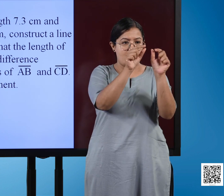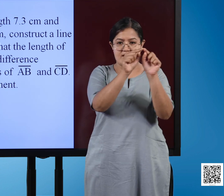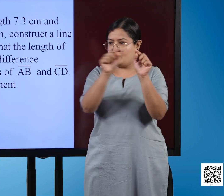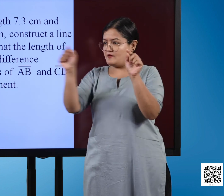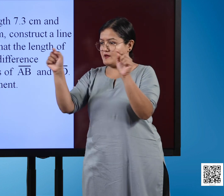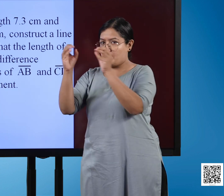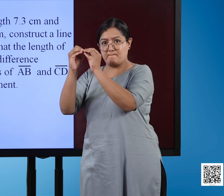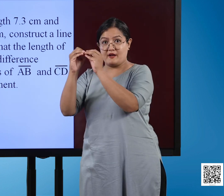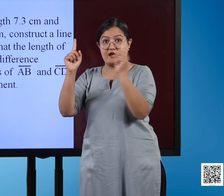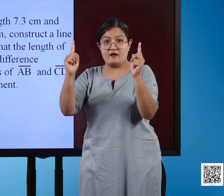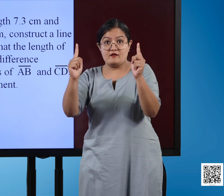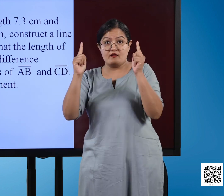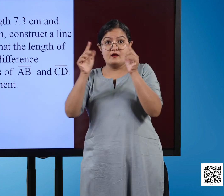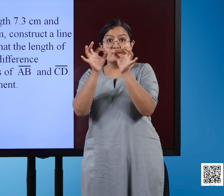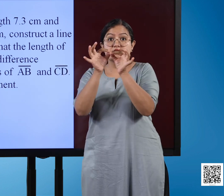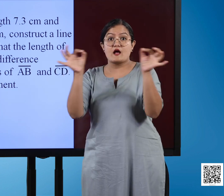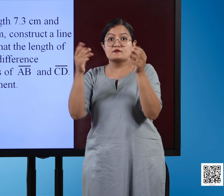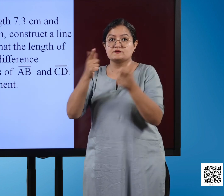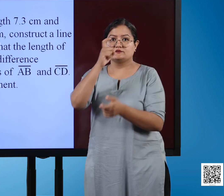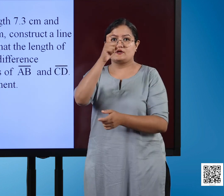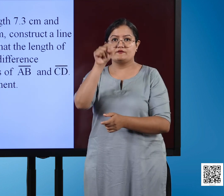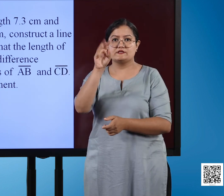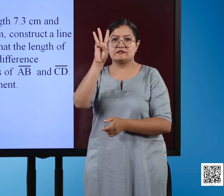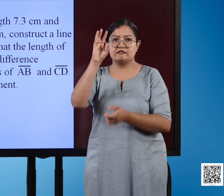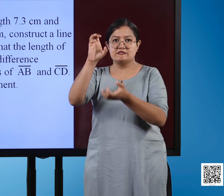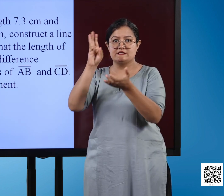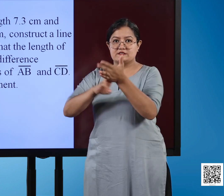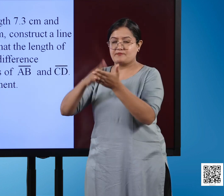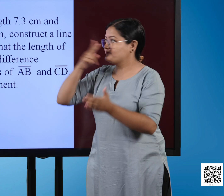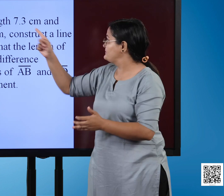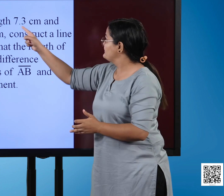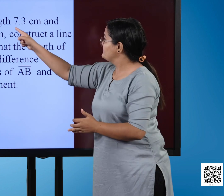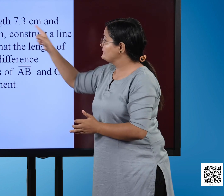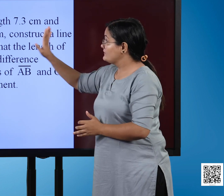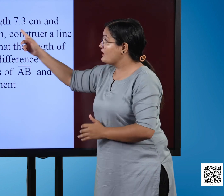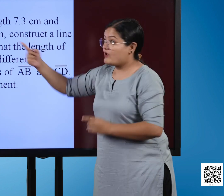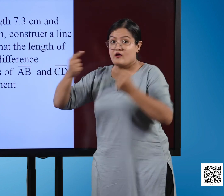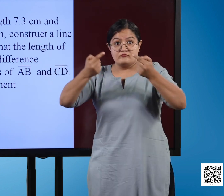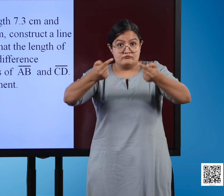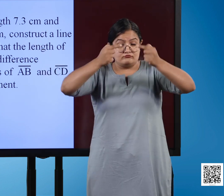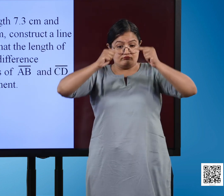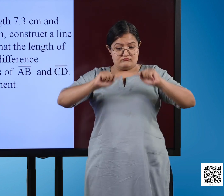3.4 centimeters, construct a line segment XY such that the length of segment XY is